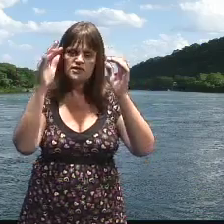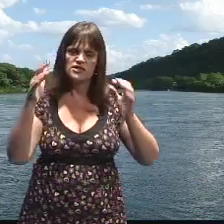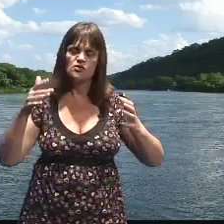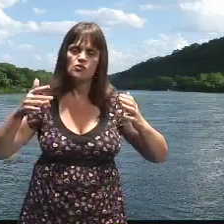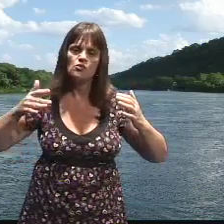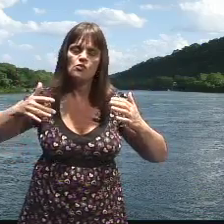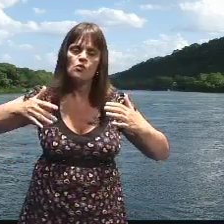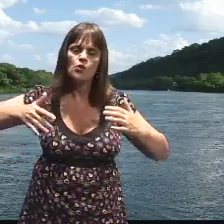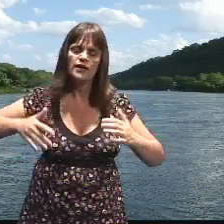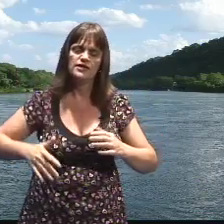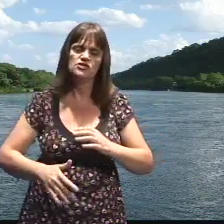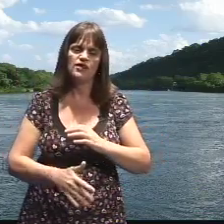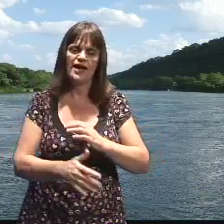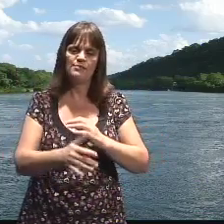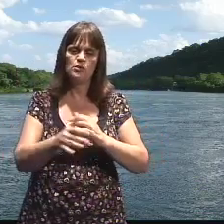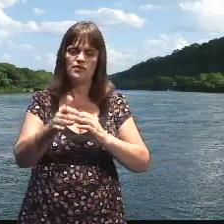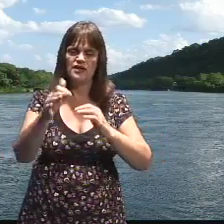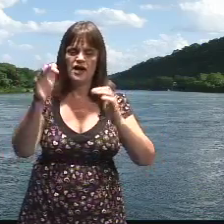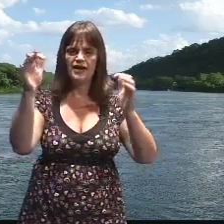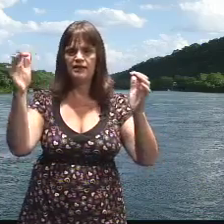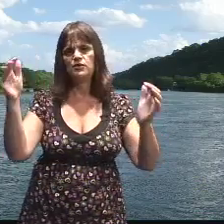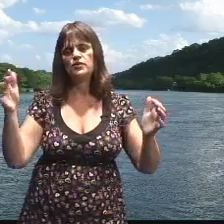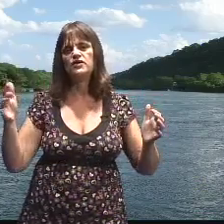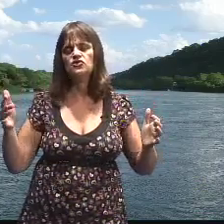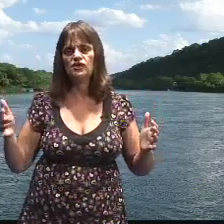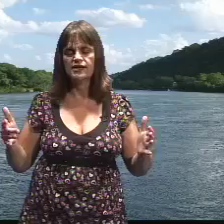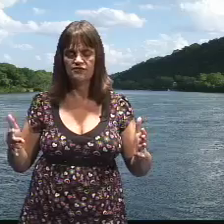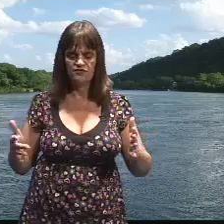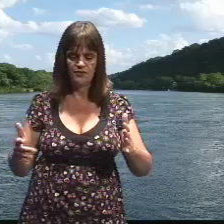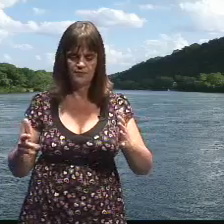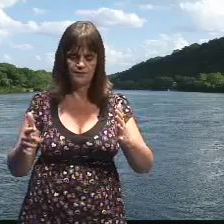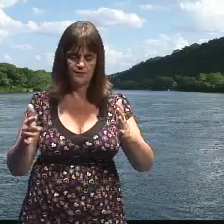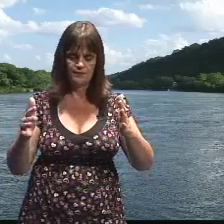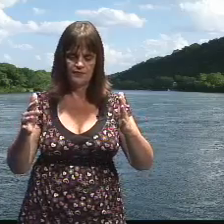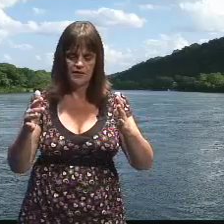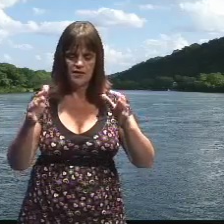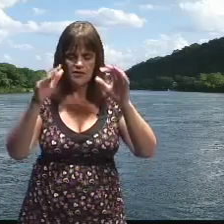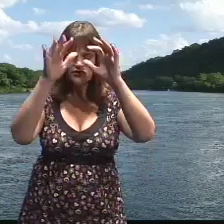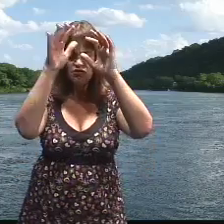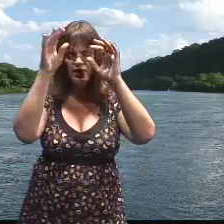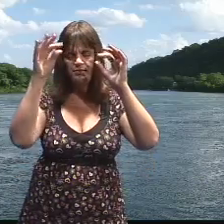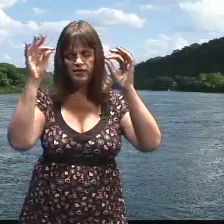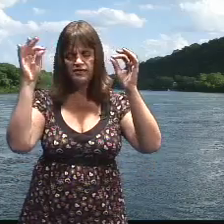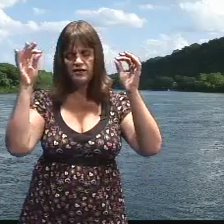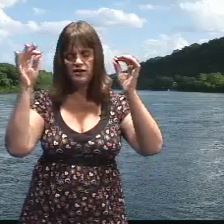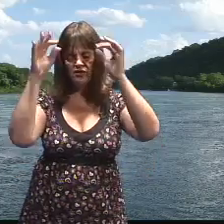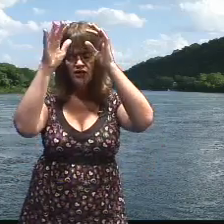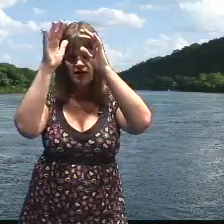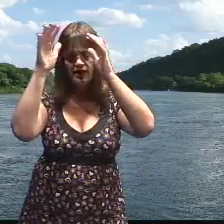addressing what it is you're happy with and not happy with in your life. So you might be thinking, okay,